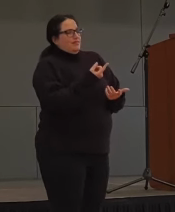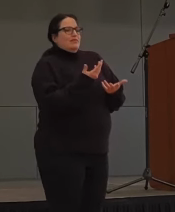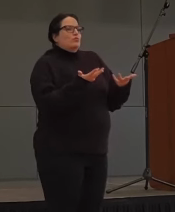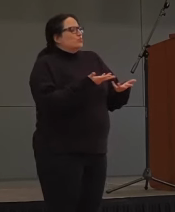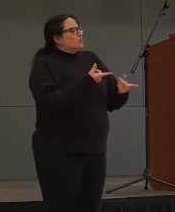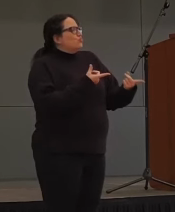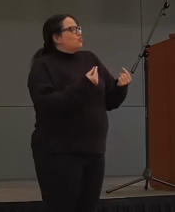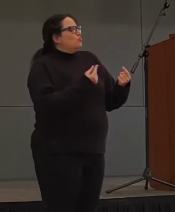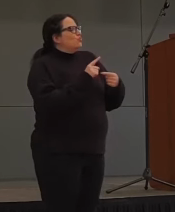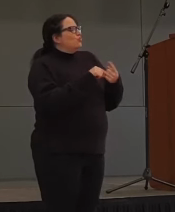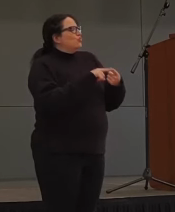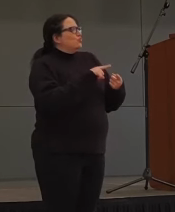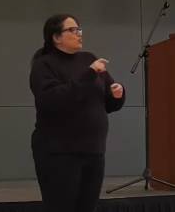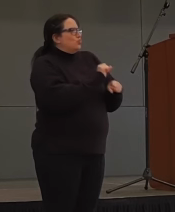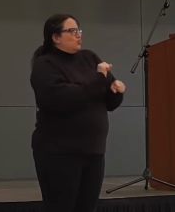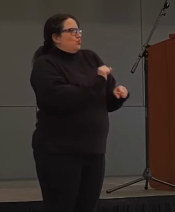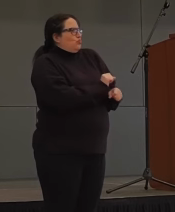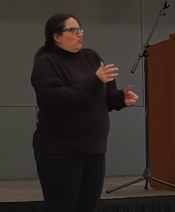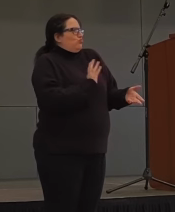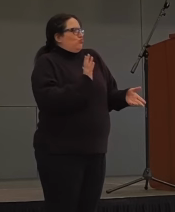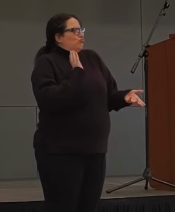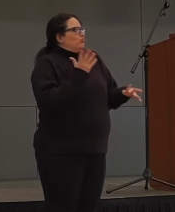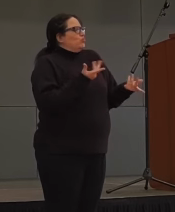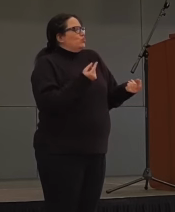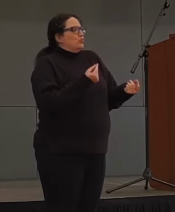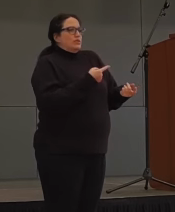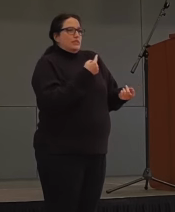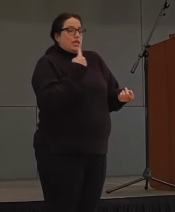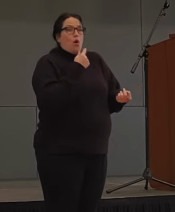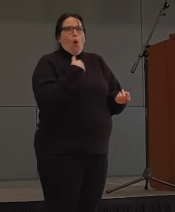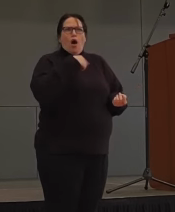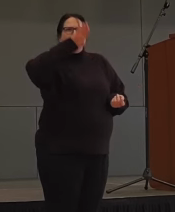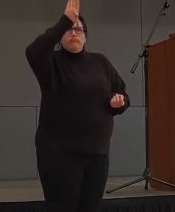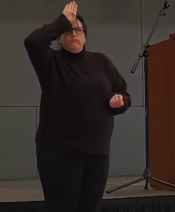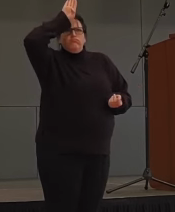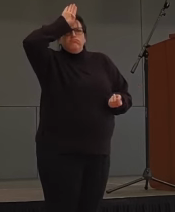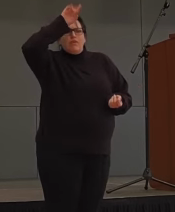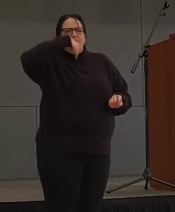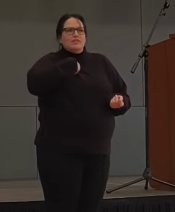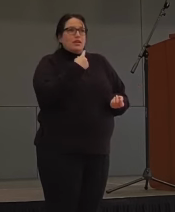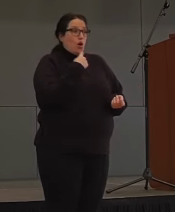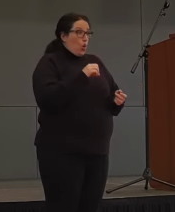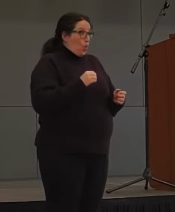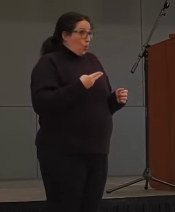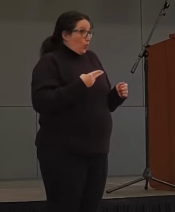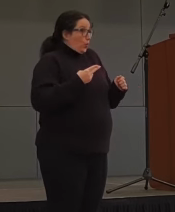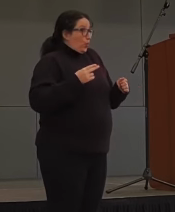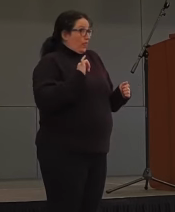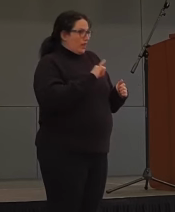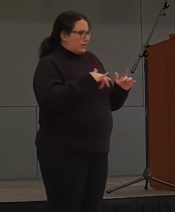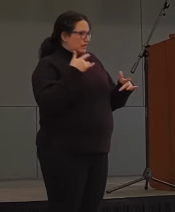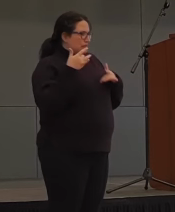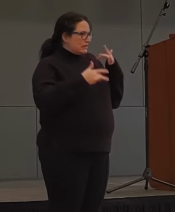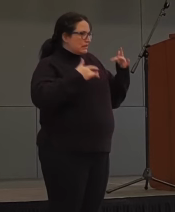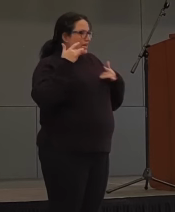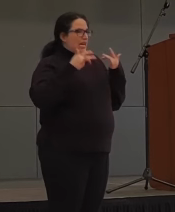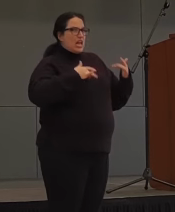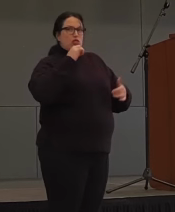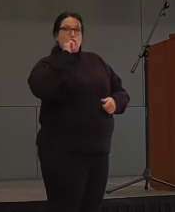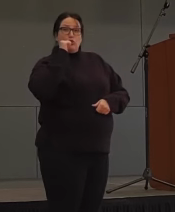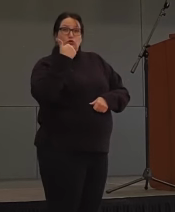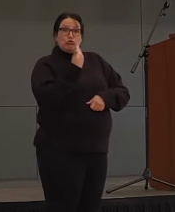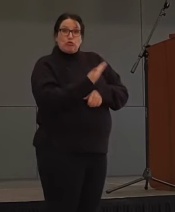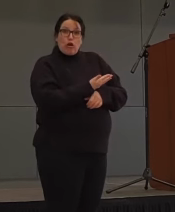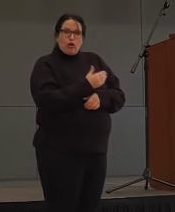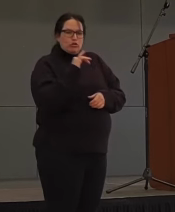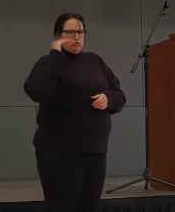I was a firefighter. And I said, oh my goodness, that's exciting. His adult daughter was there. She slammed her